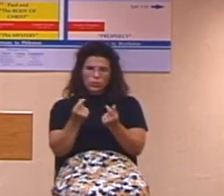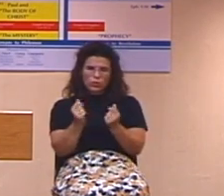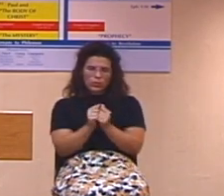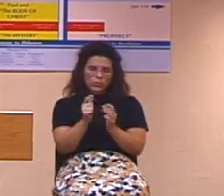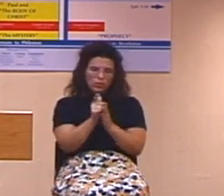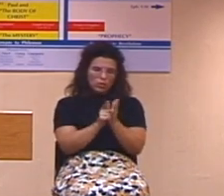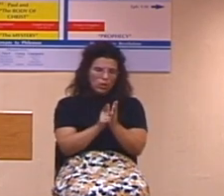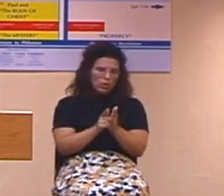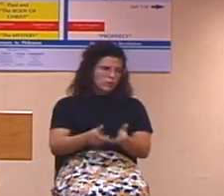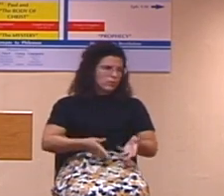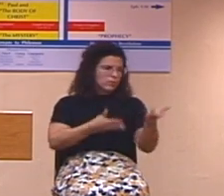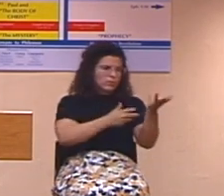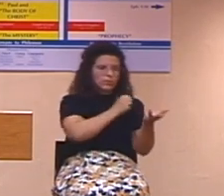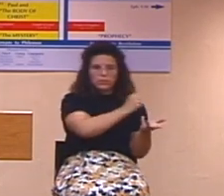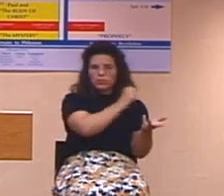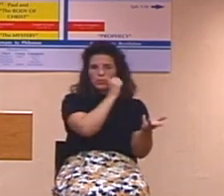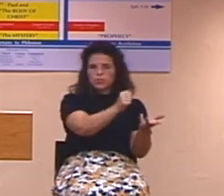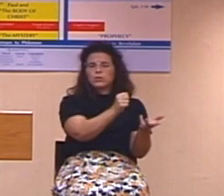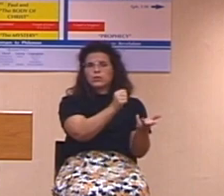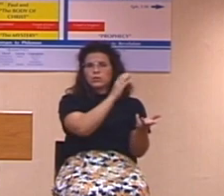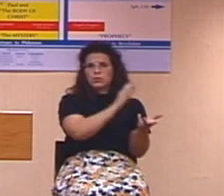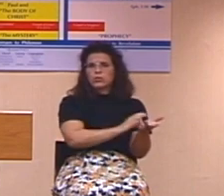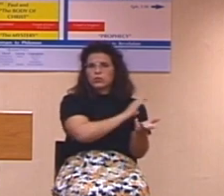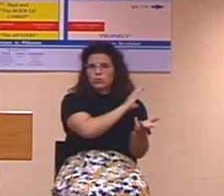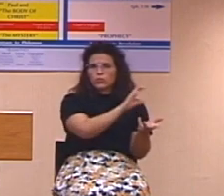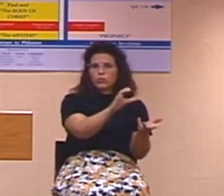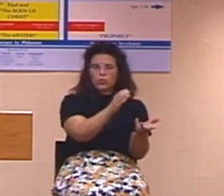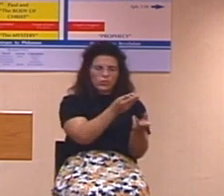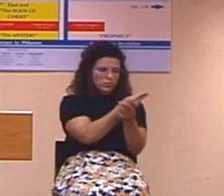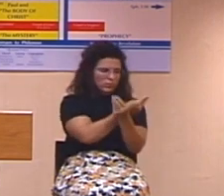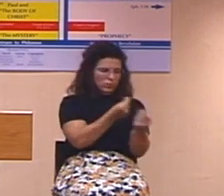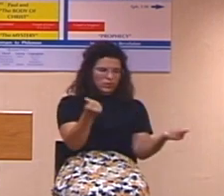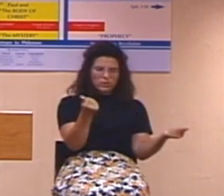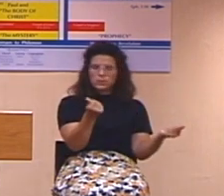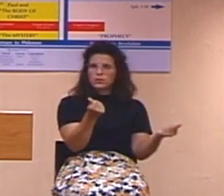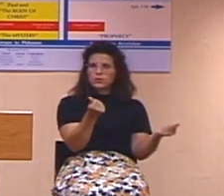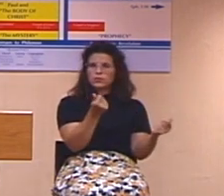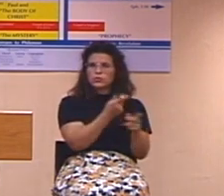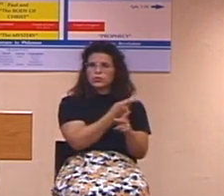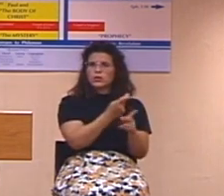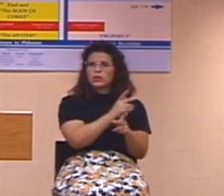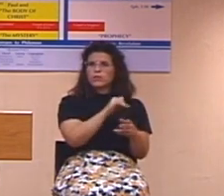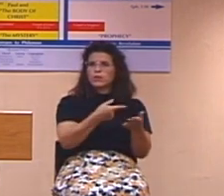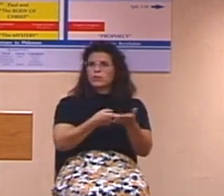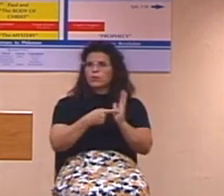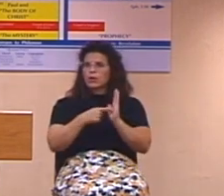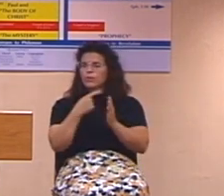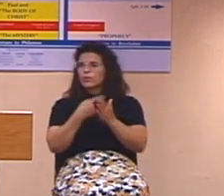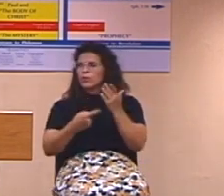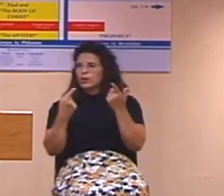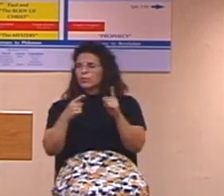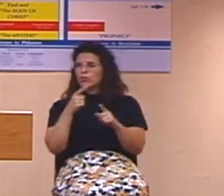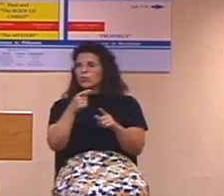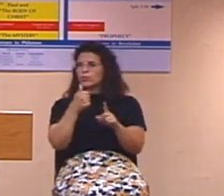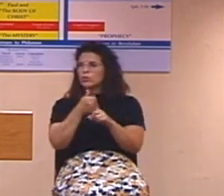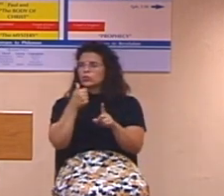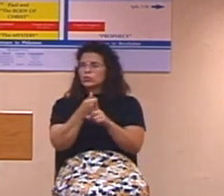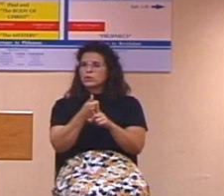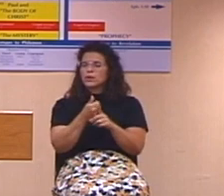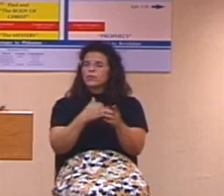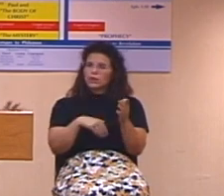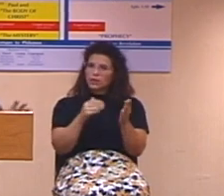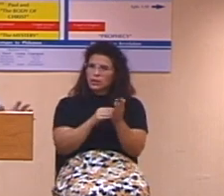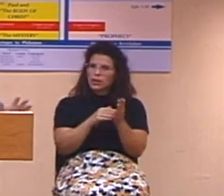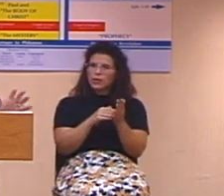Nailed them to the cross. Blotted them out. Took care of that requirement. And you know what happens? You put yourself,